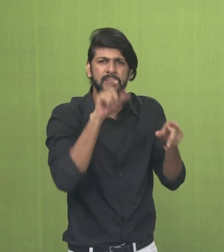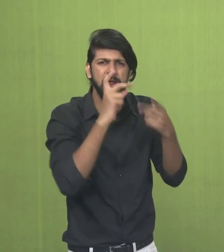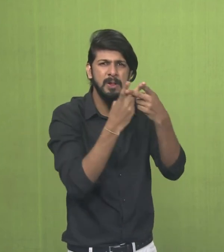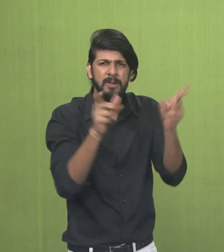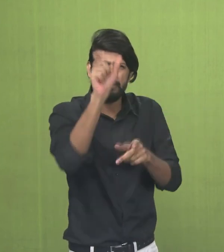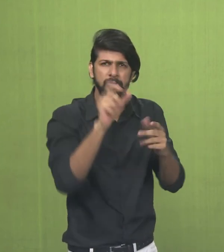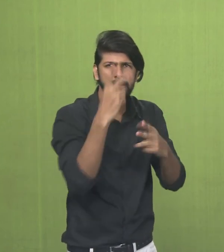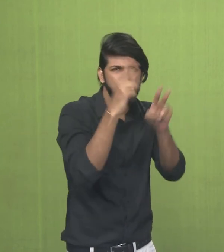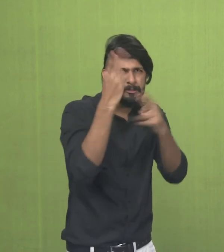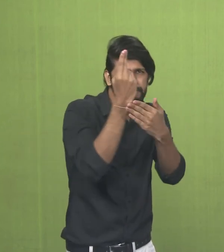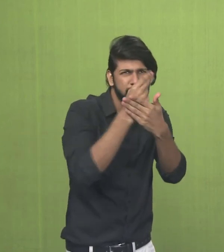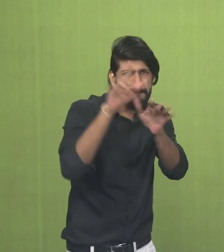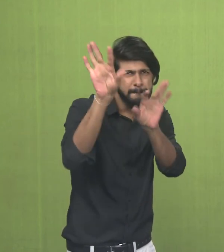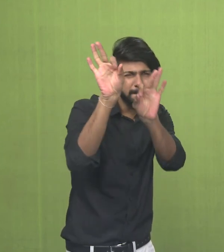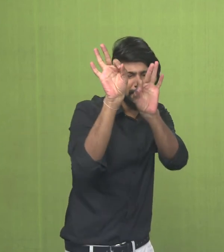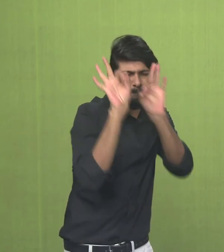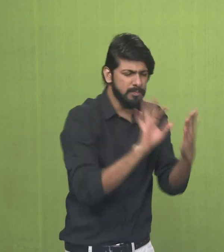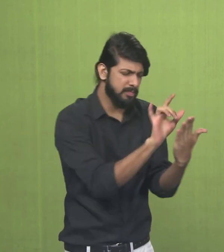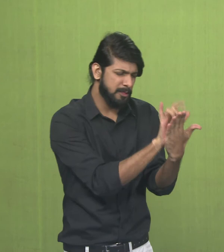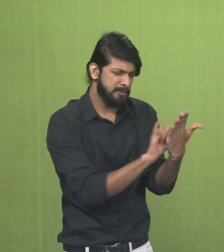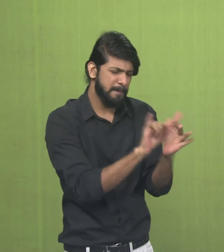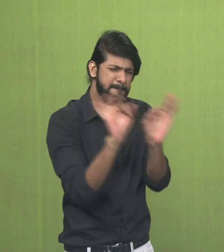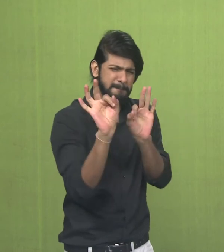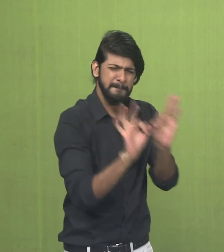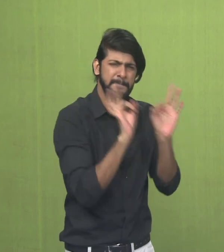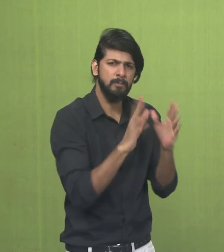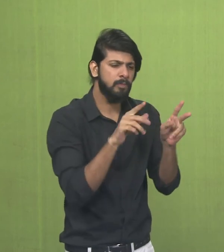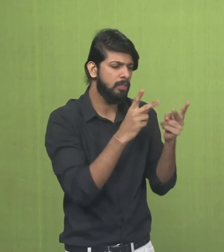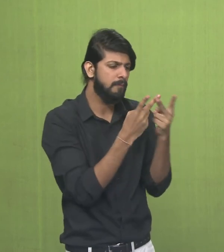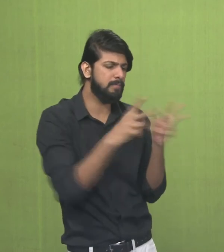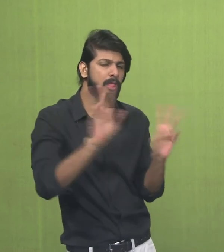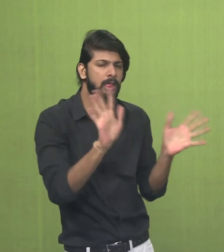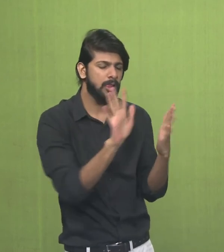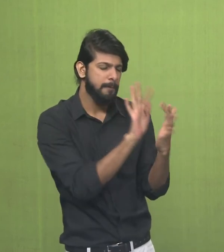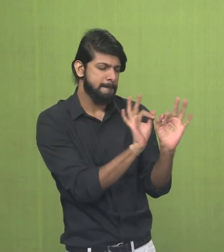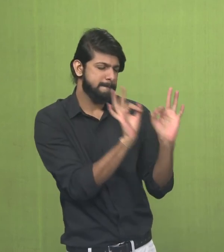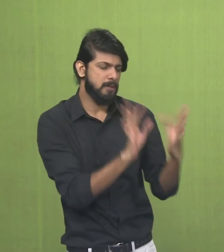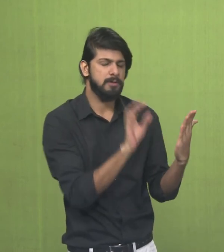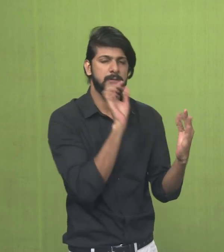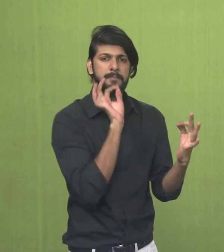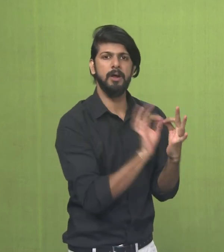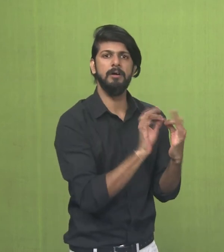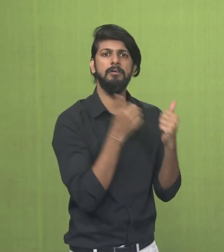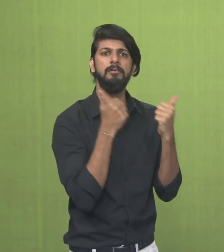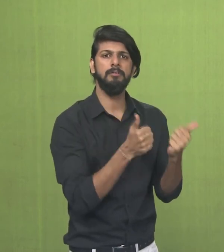The scenes of daily life, the flora and fauna of India was more